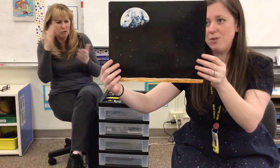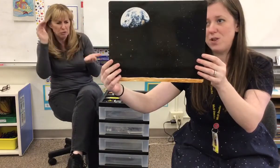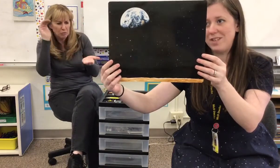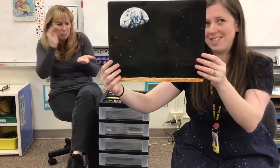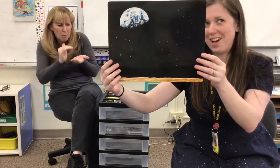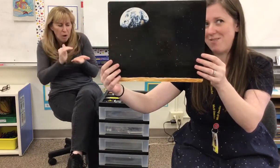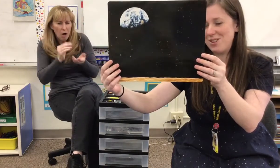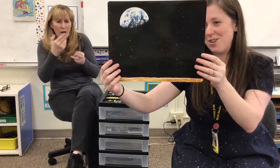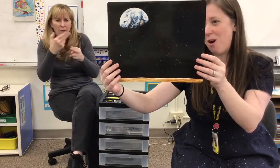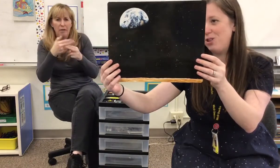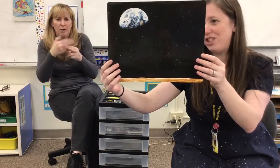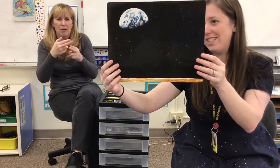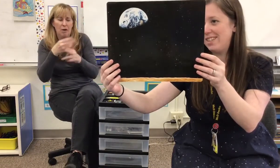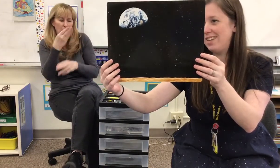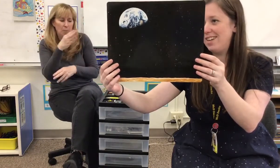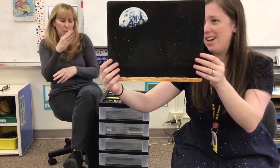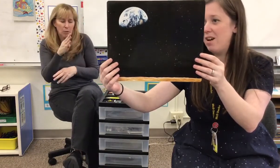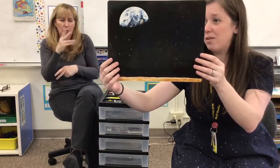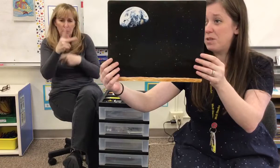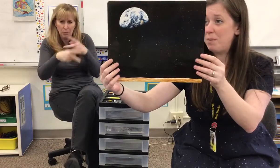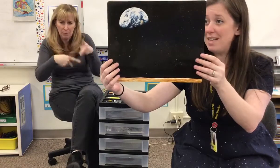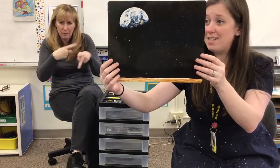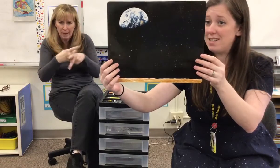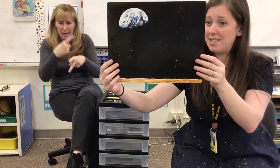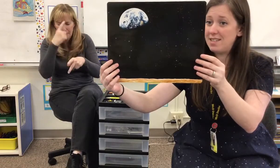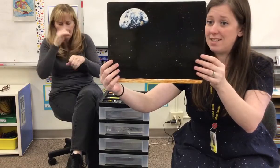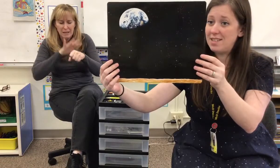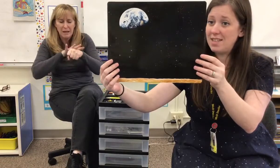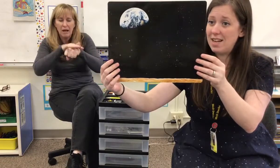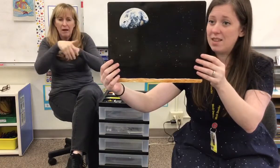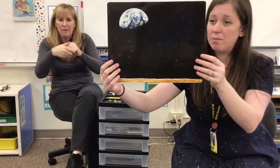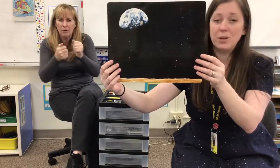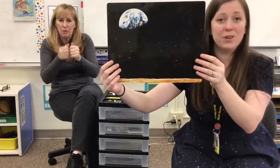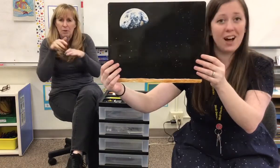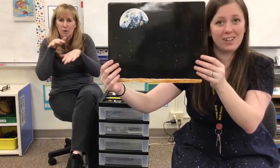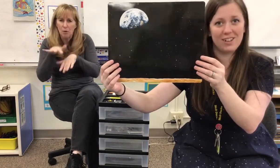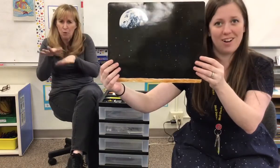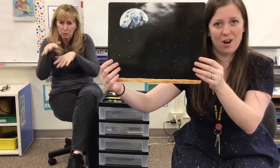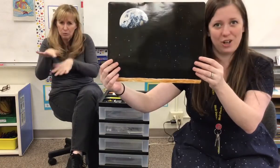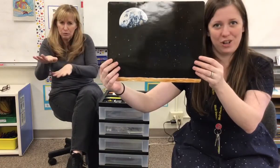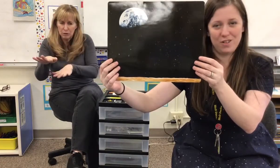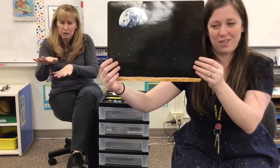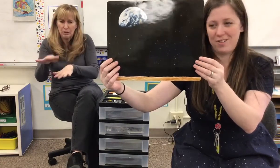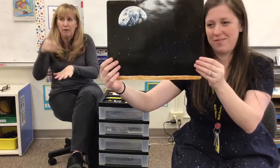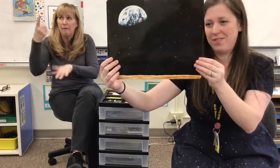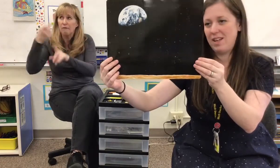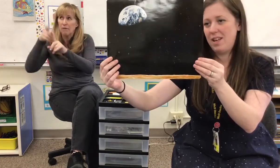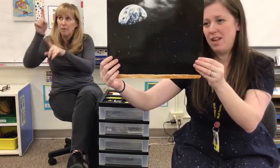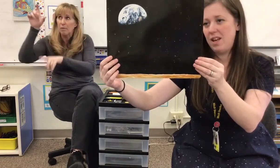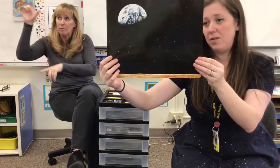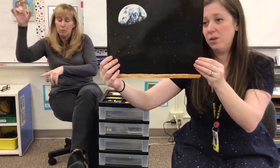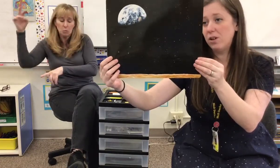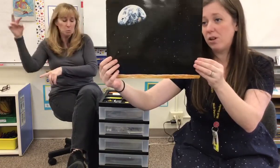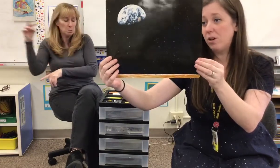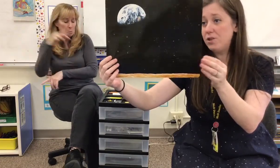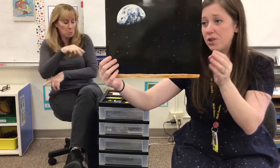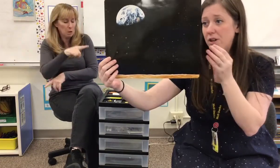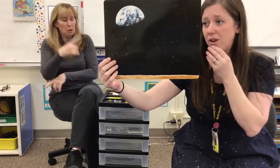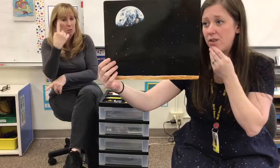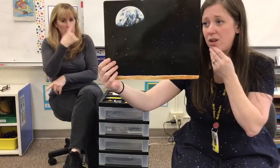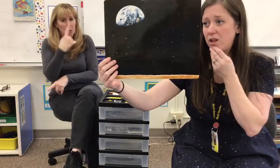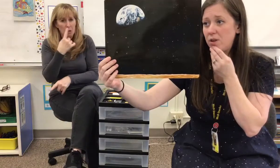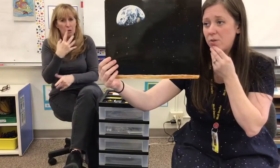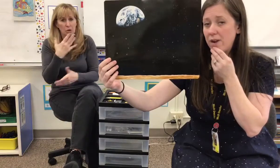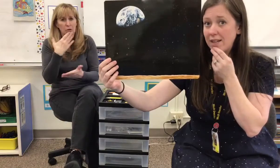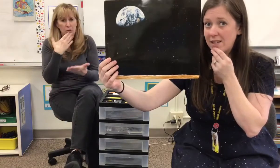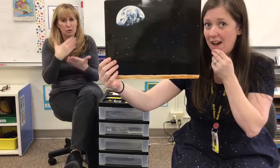because most of it is covered in ocean. From space, it is easy to see the blue color on Earth. If you look closer at